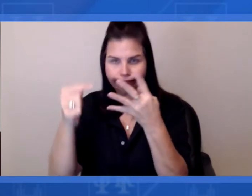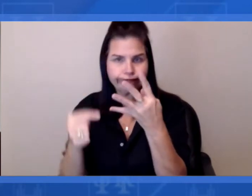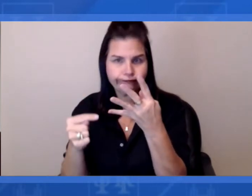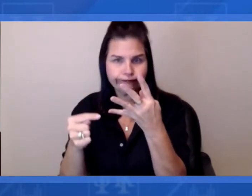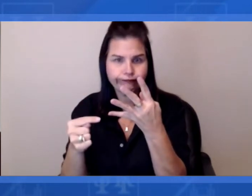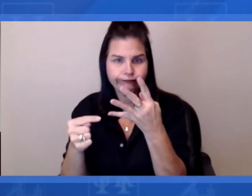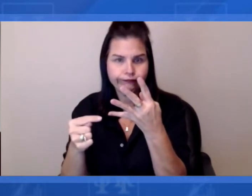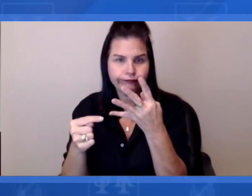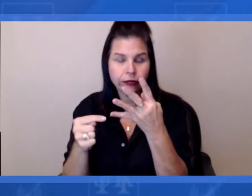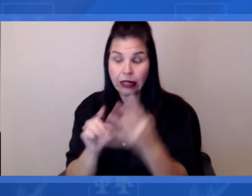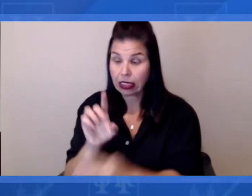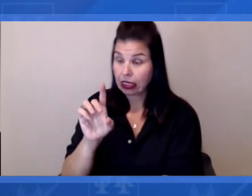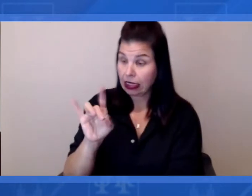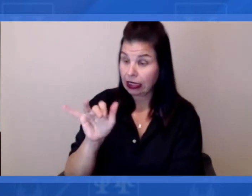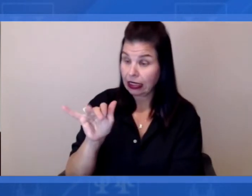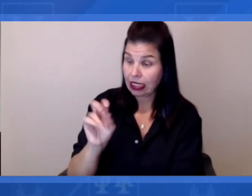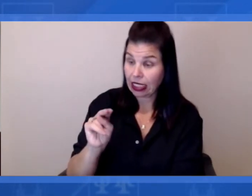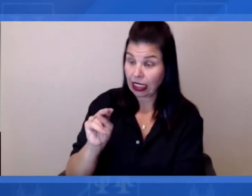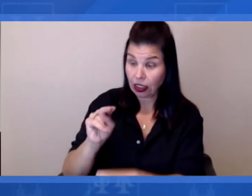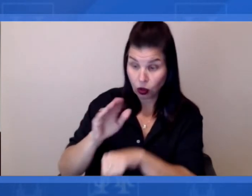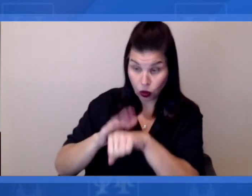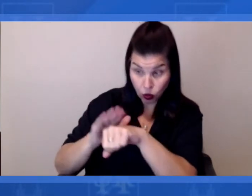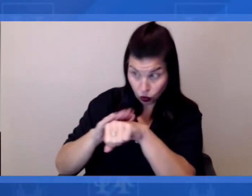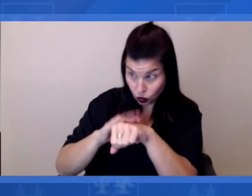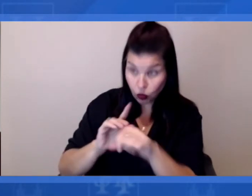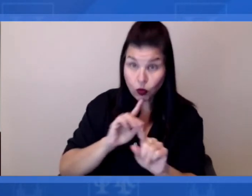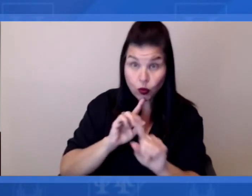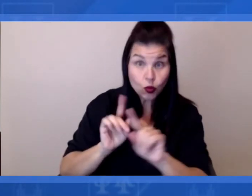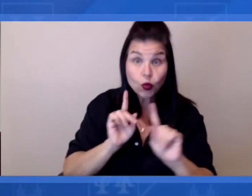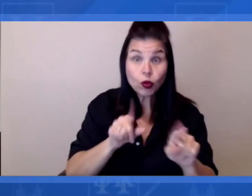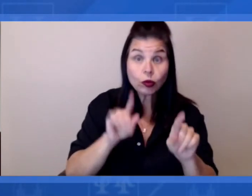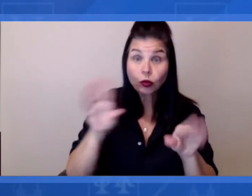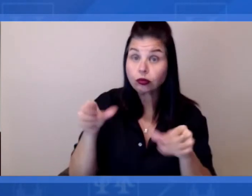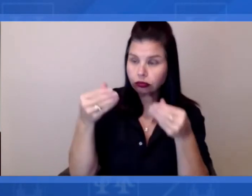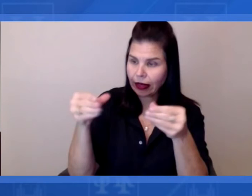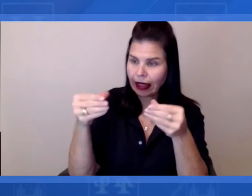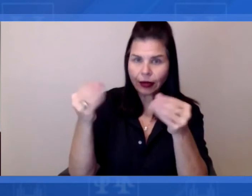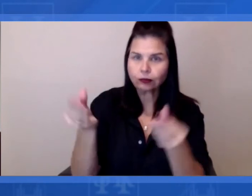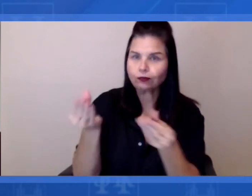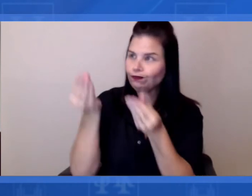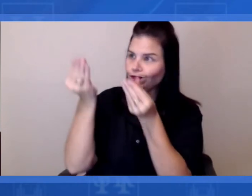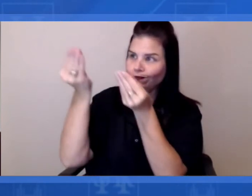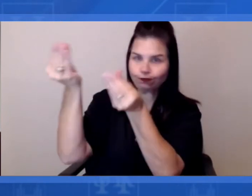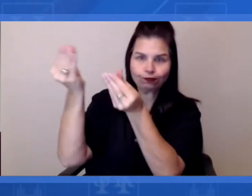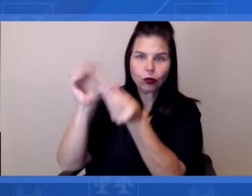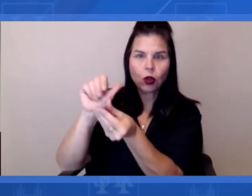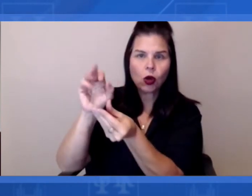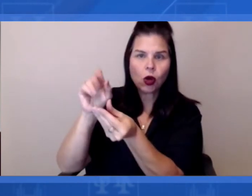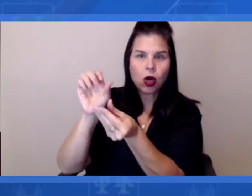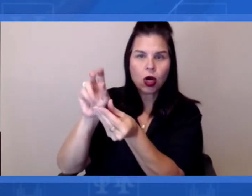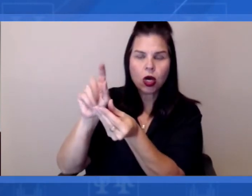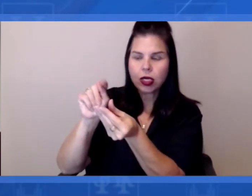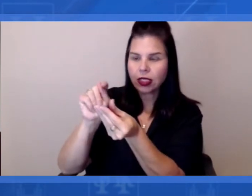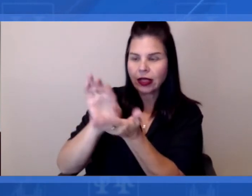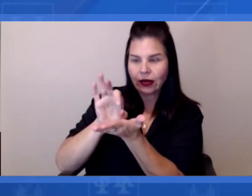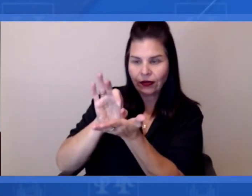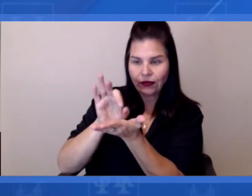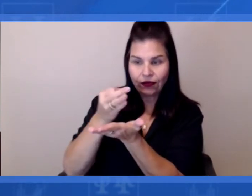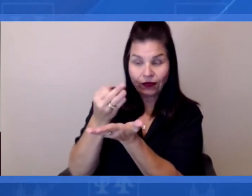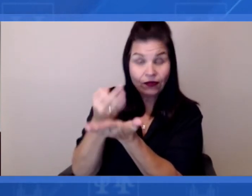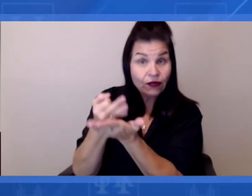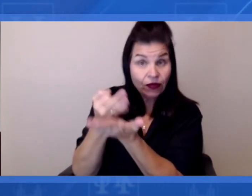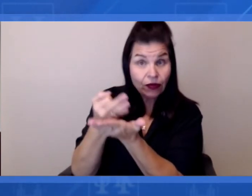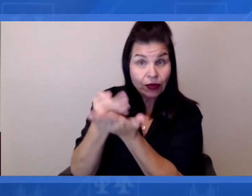The Dillon Consulting report went to the Audit, Finance, and Administration